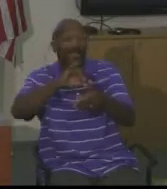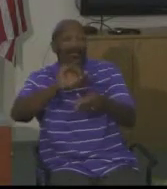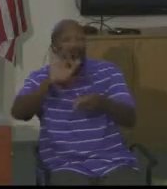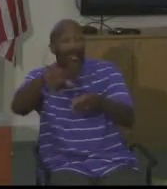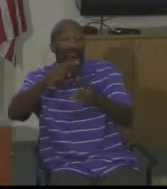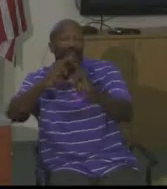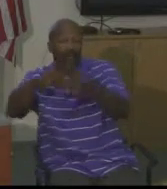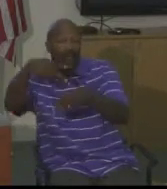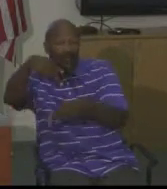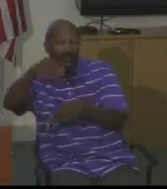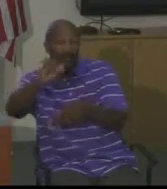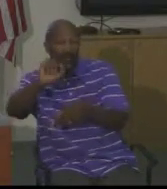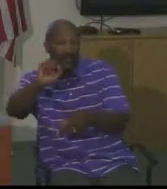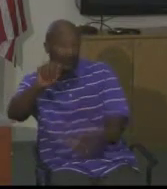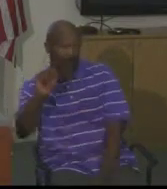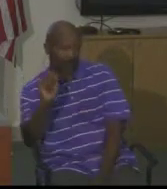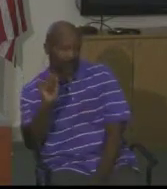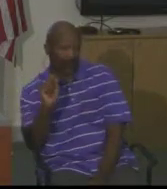Okay?